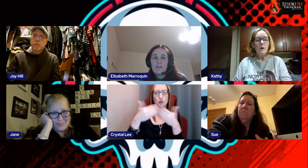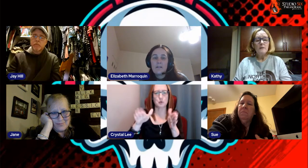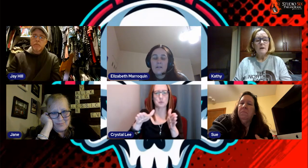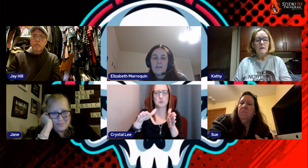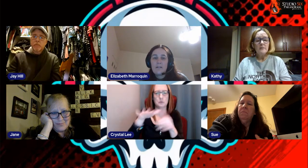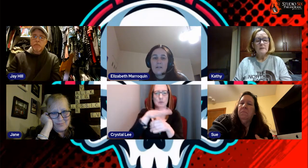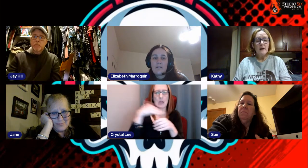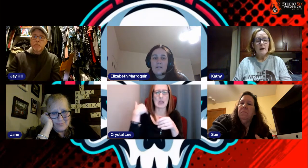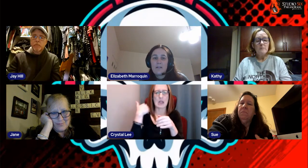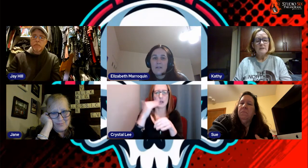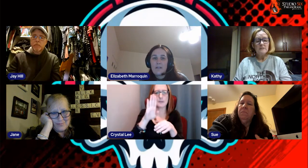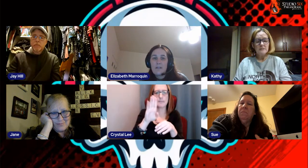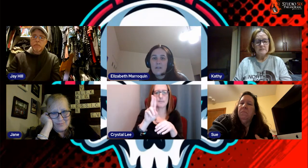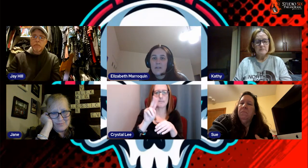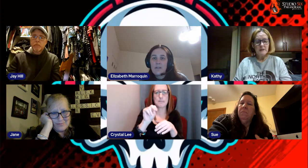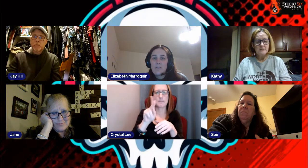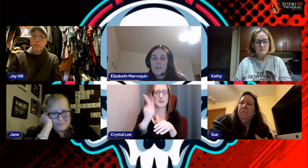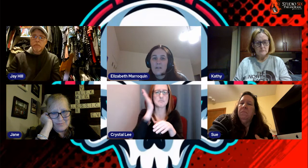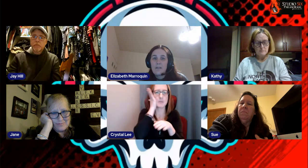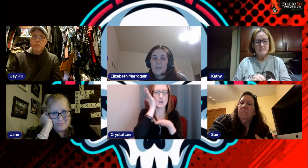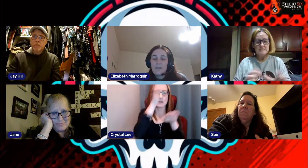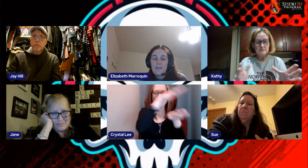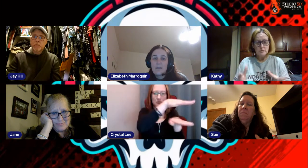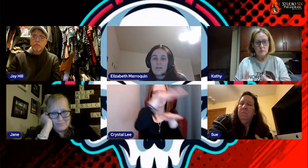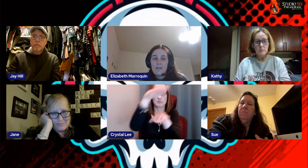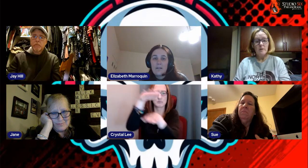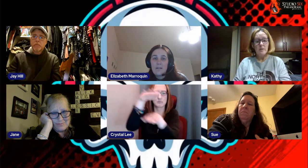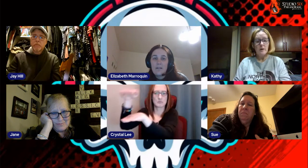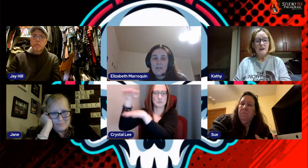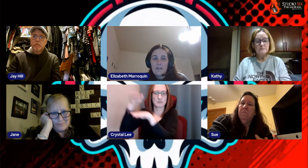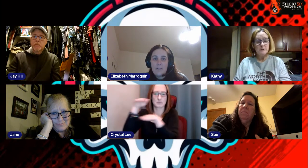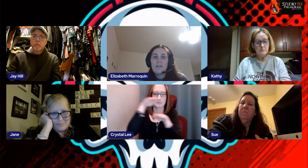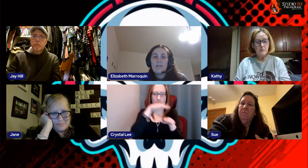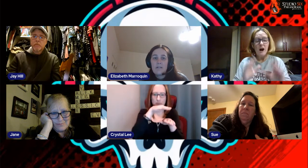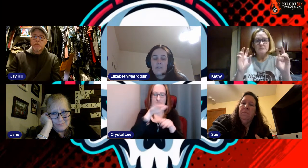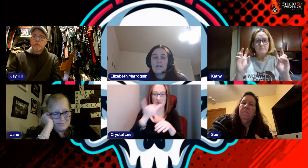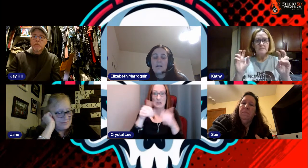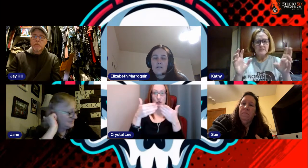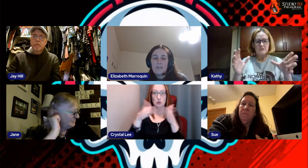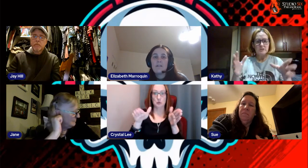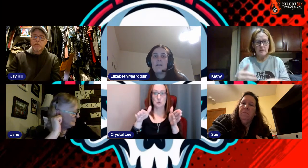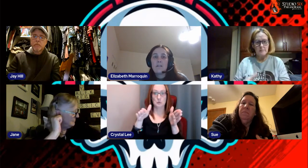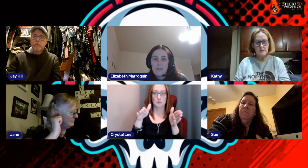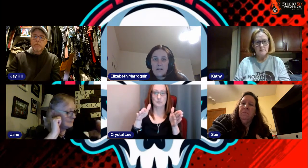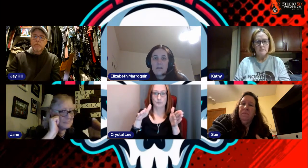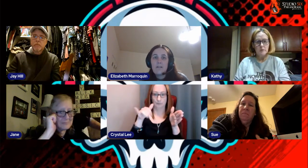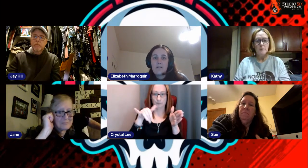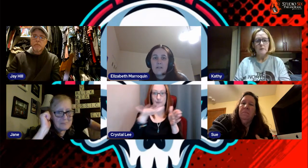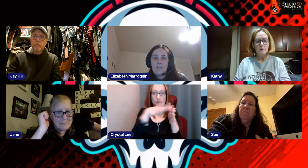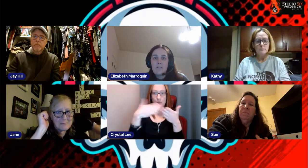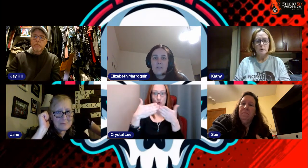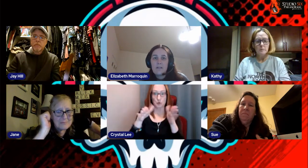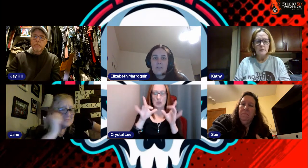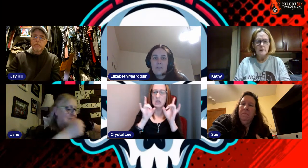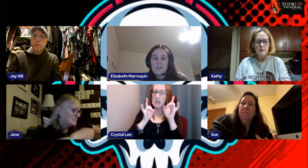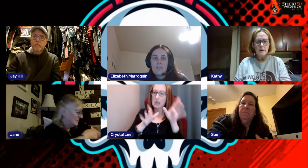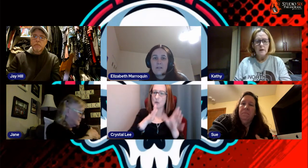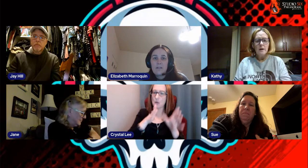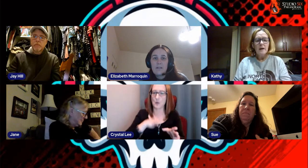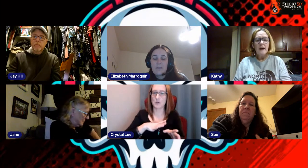Mm. And one of the medical medicine room in the hospital section of the medical